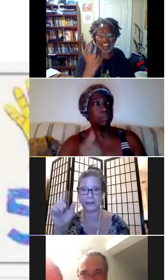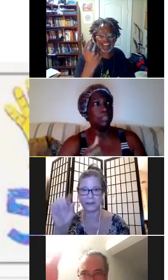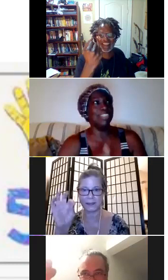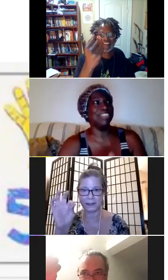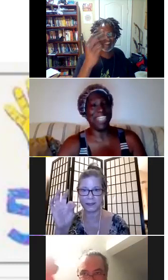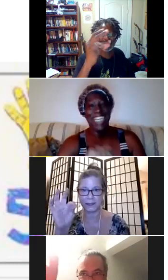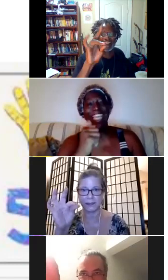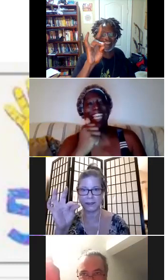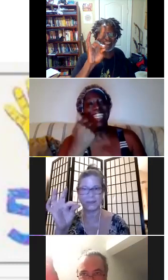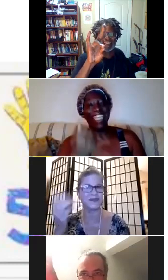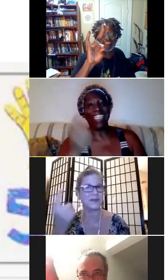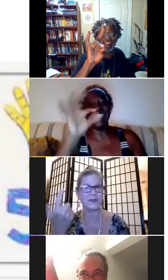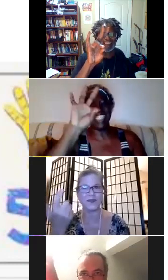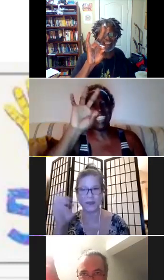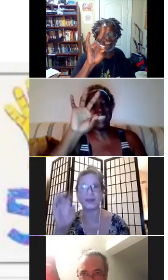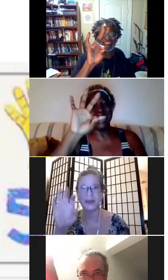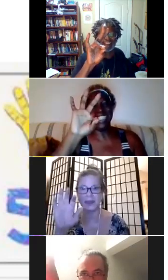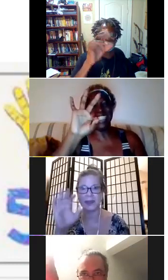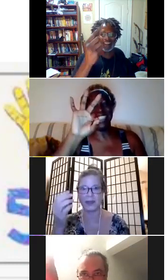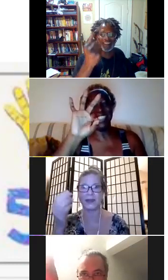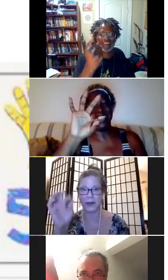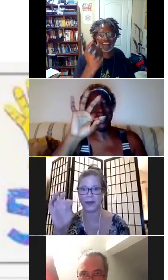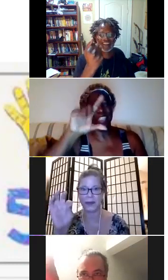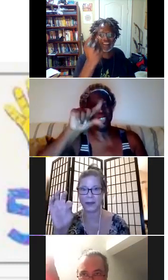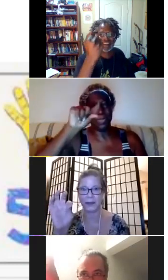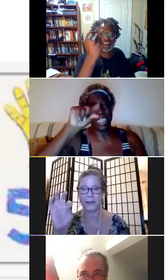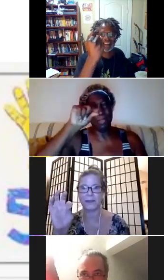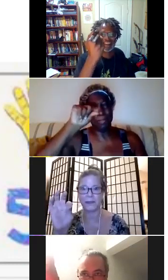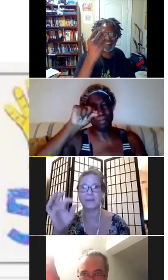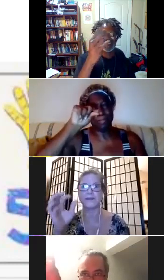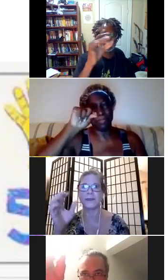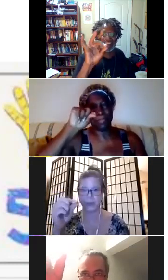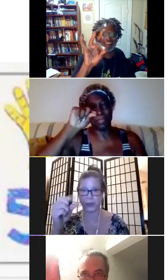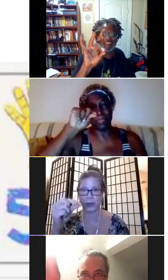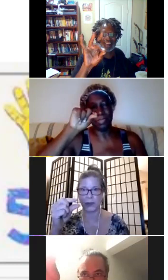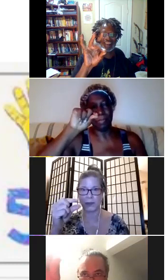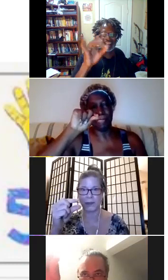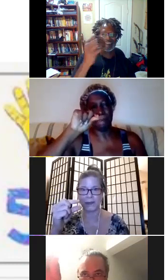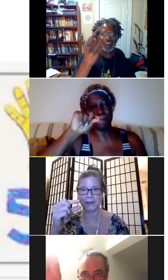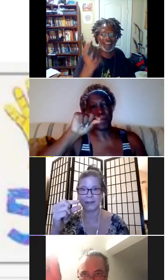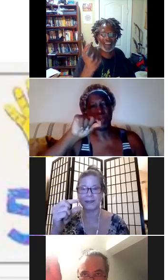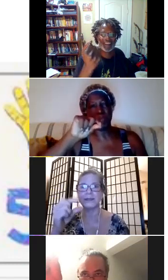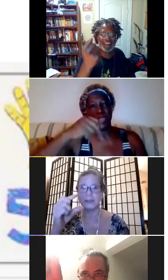19, sorry, 19, 20,